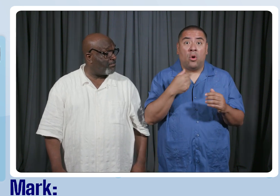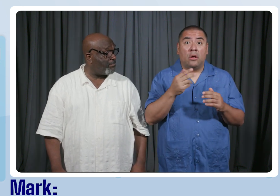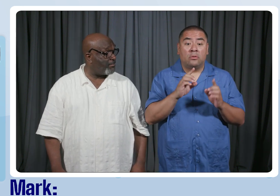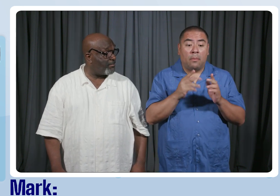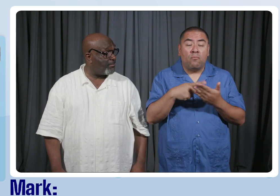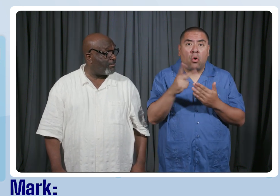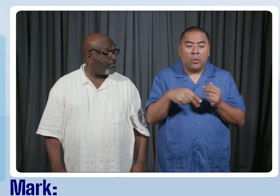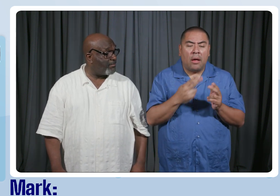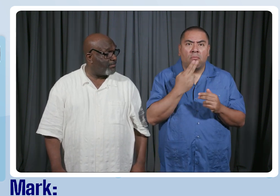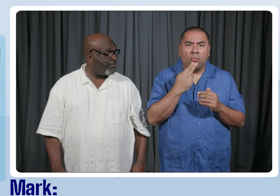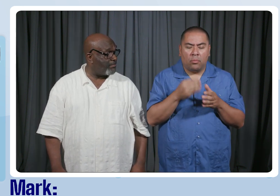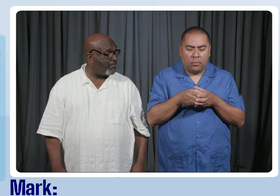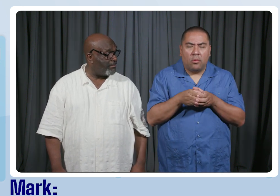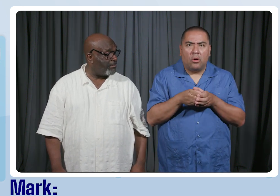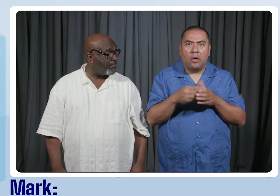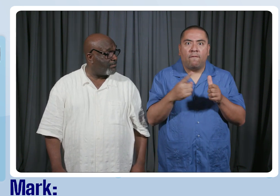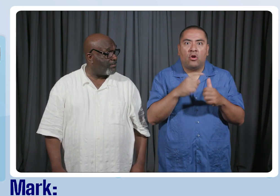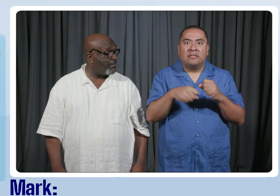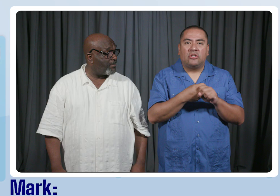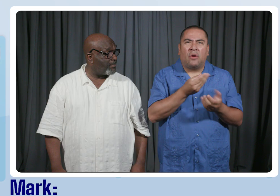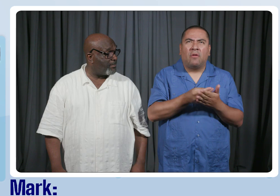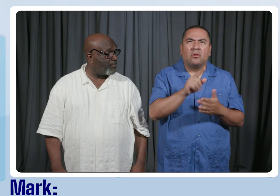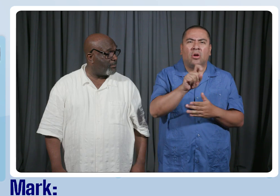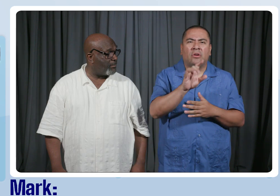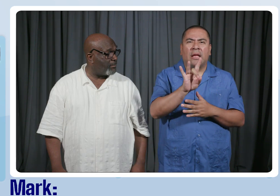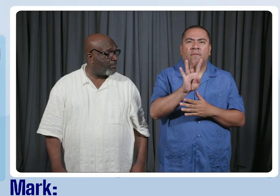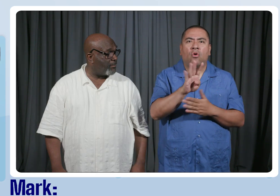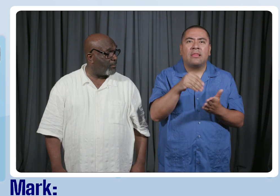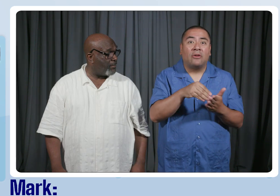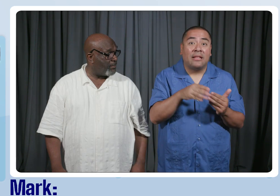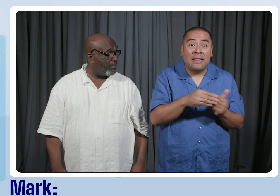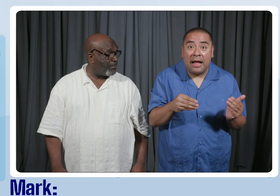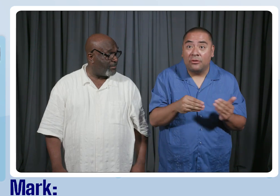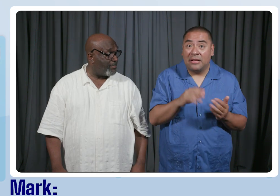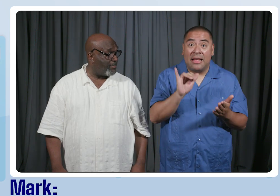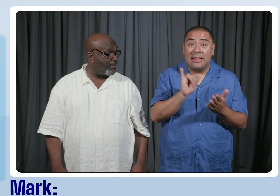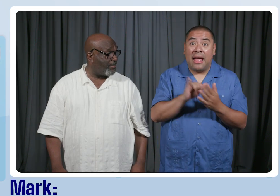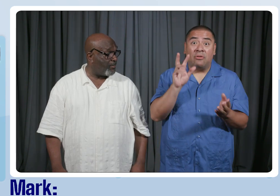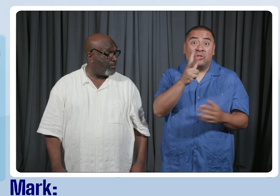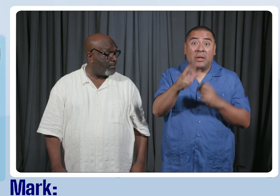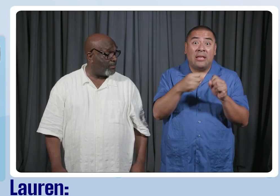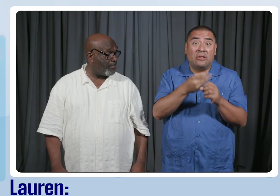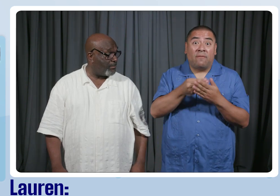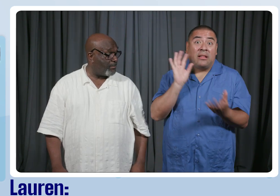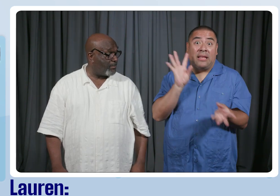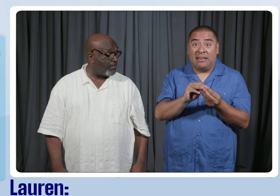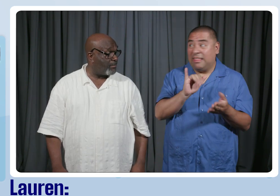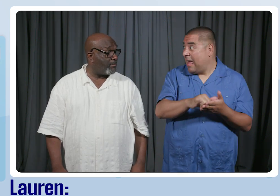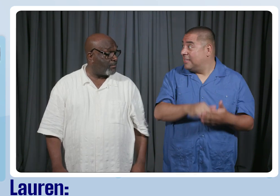small program. It was the first year's funding was $184,000. And that was accumulation of 3 years of funding.